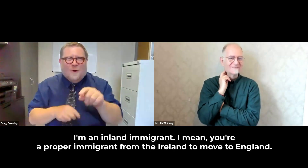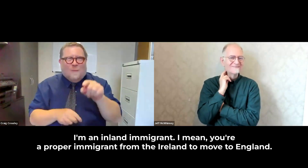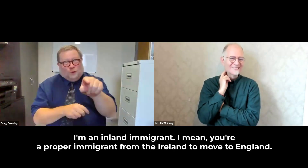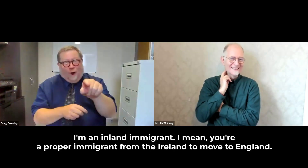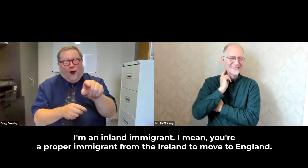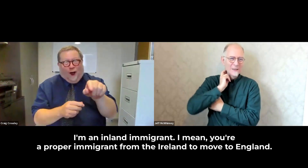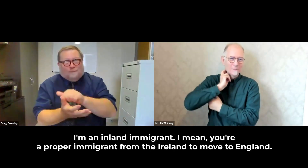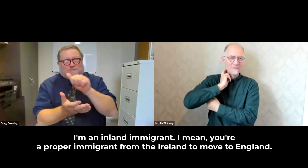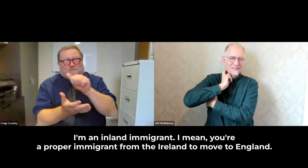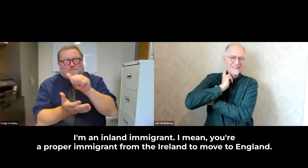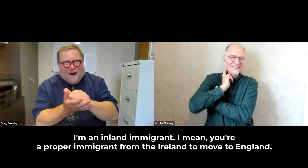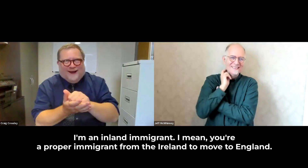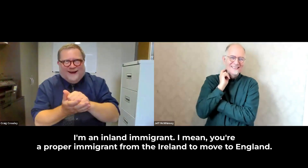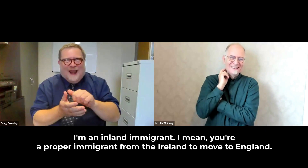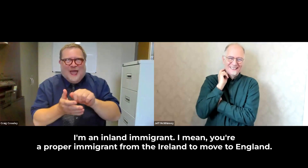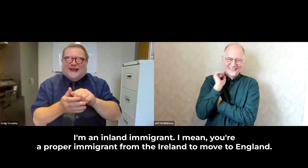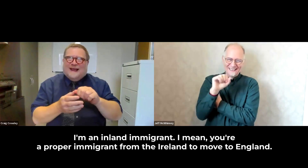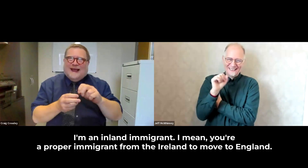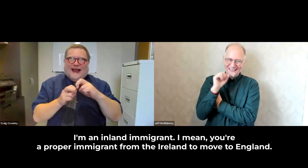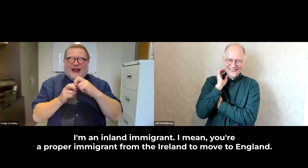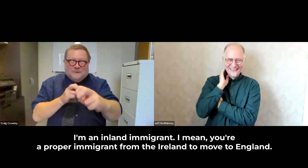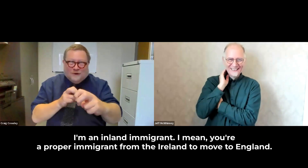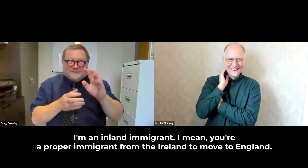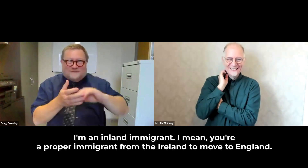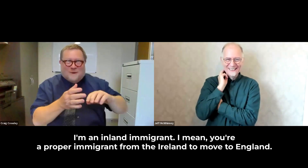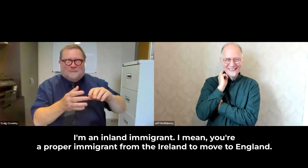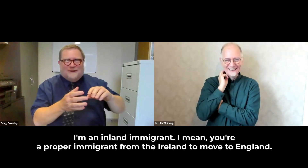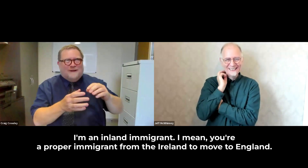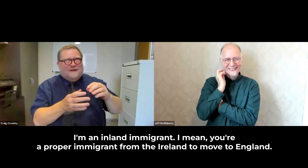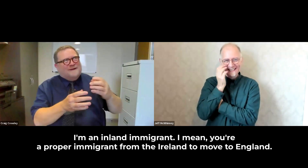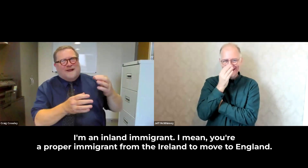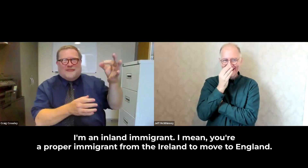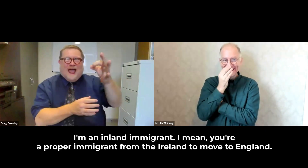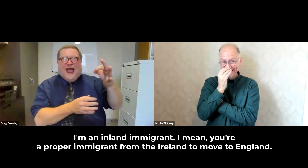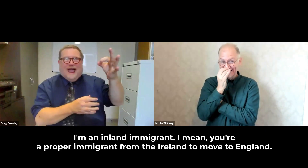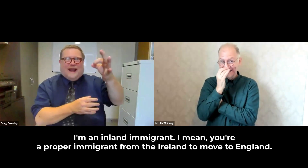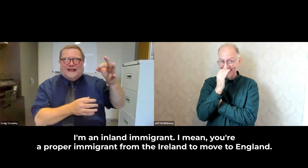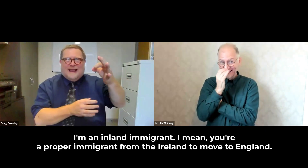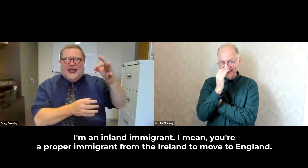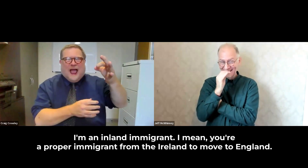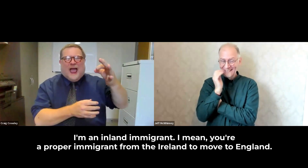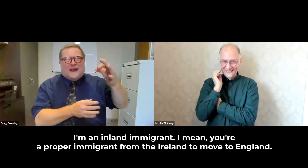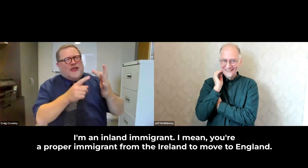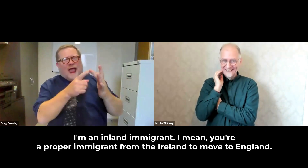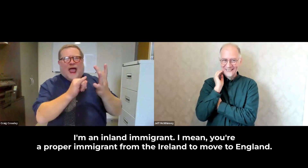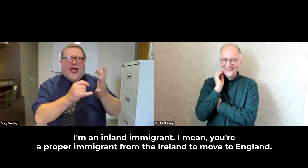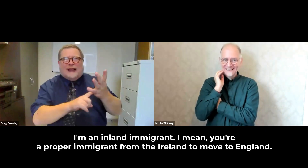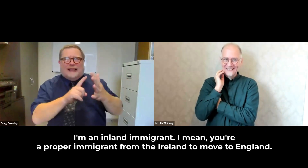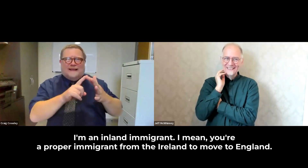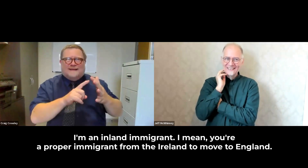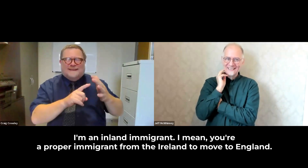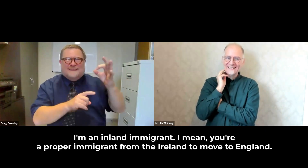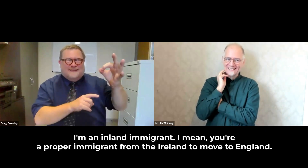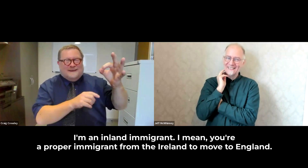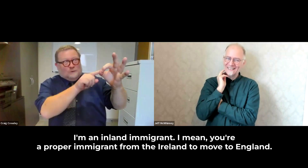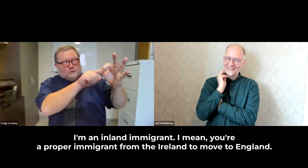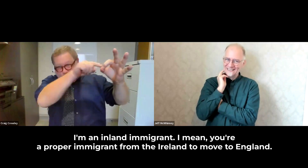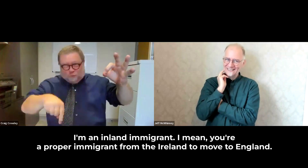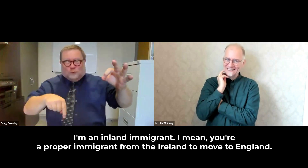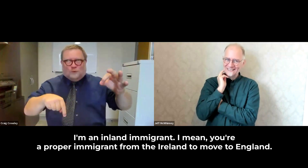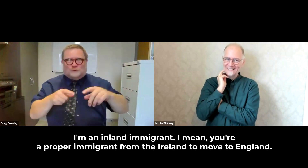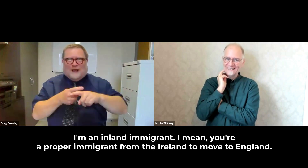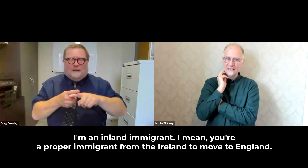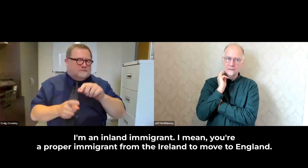an inland immigrant. I mean, you're a proper like immigrant from the Isle of